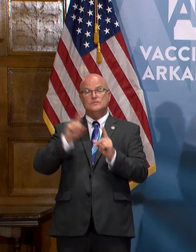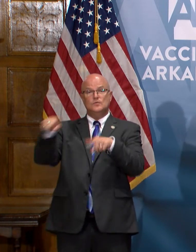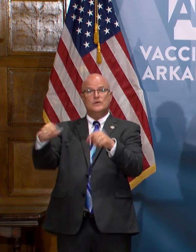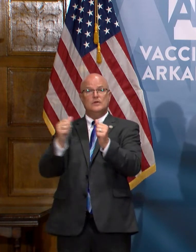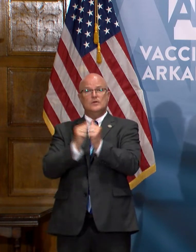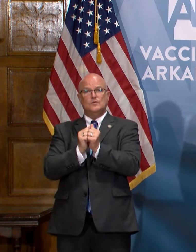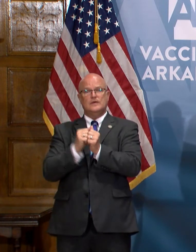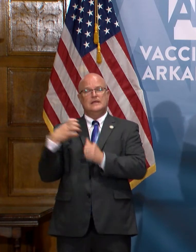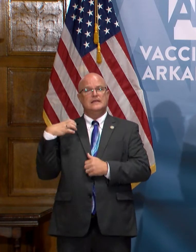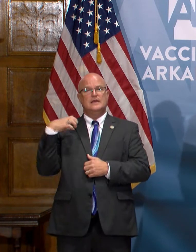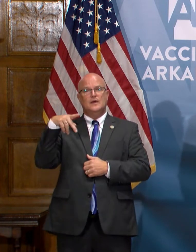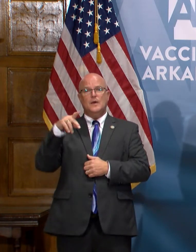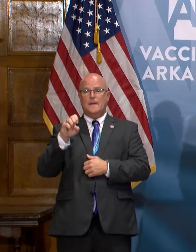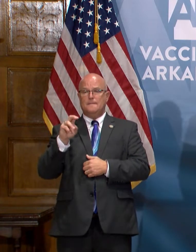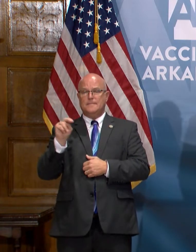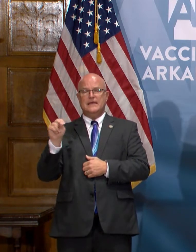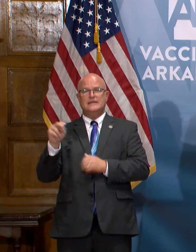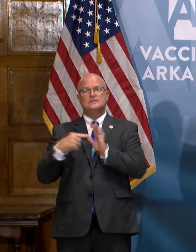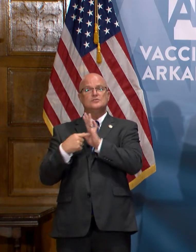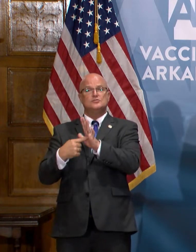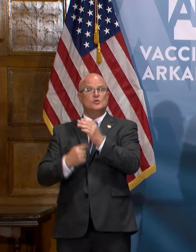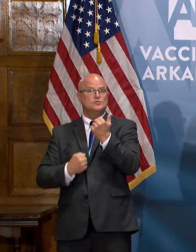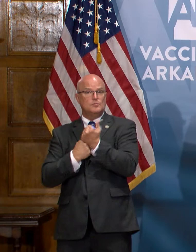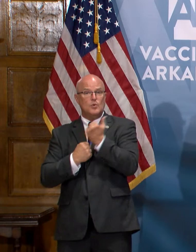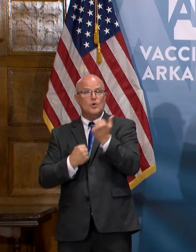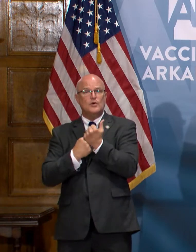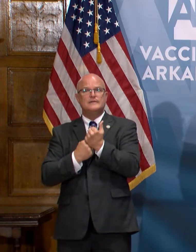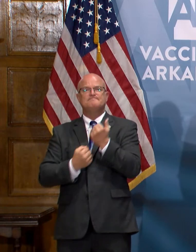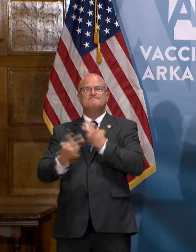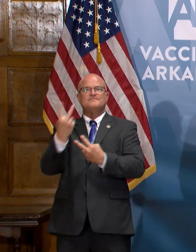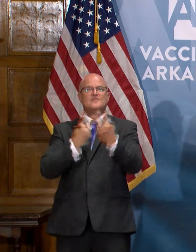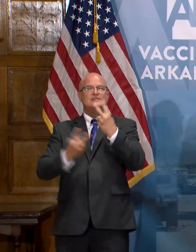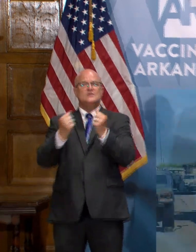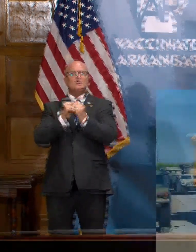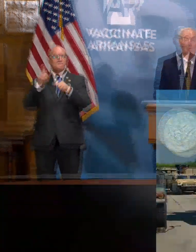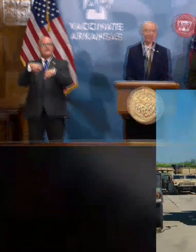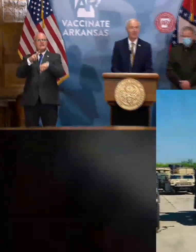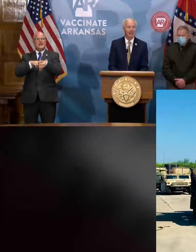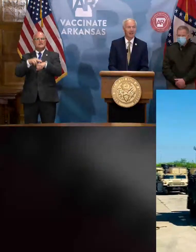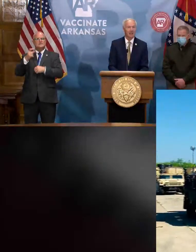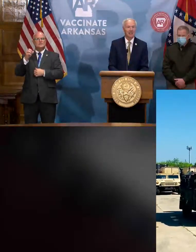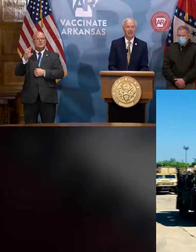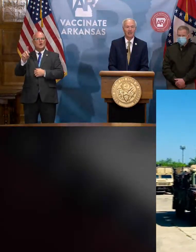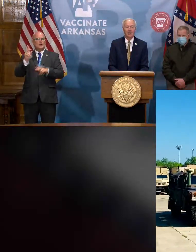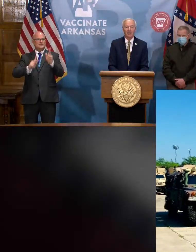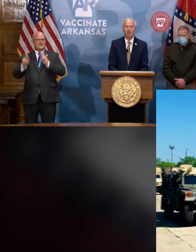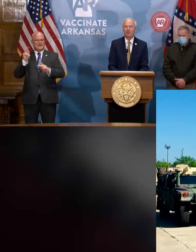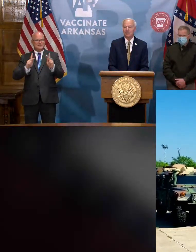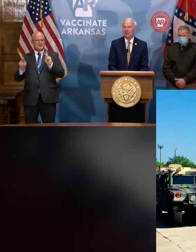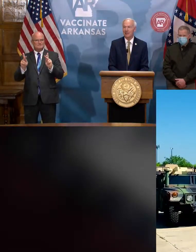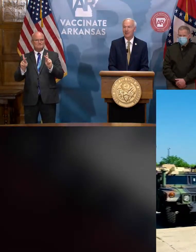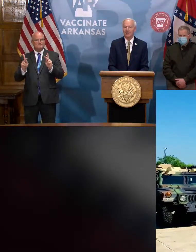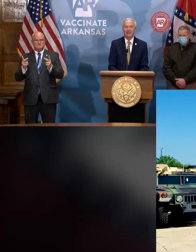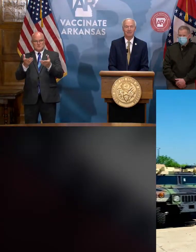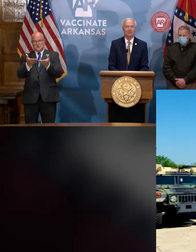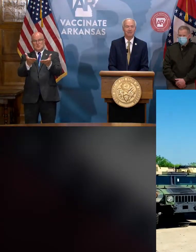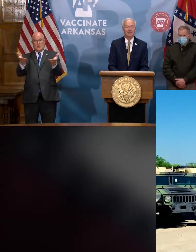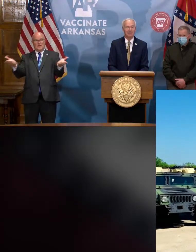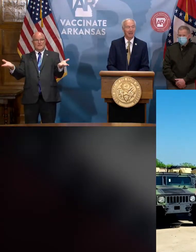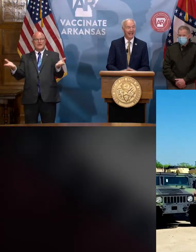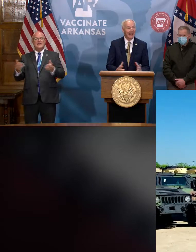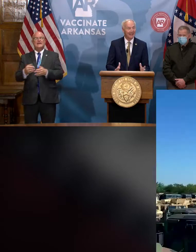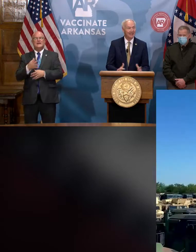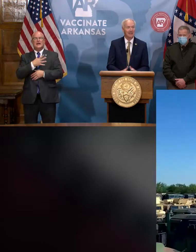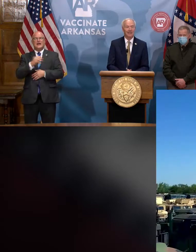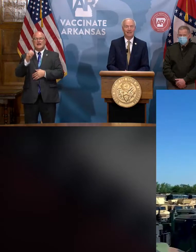with General Penn to show support and to visit with our National Guard personnel who is there in